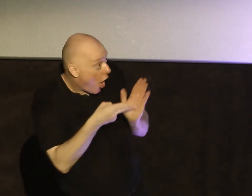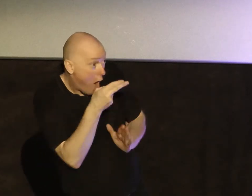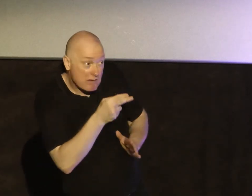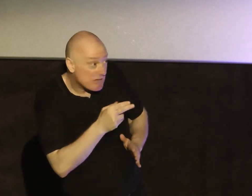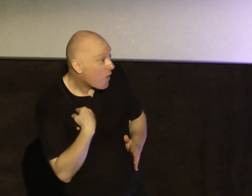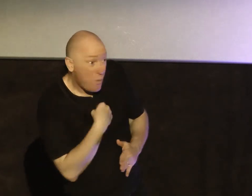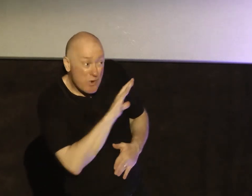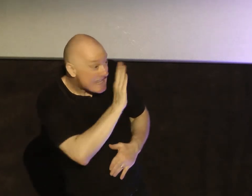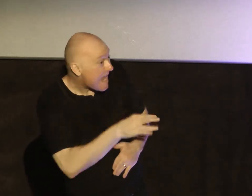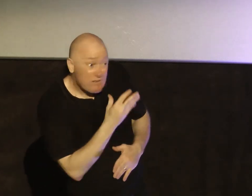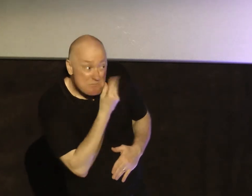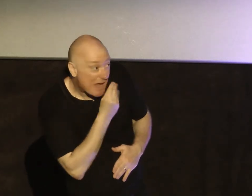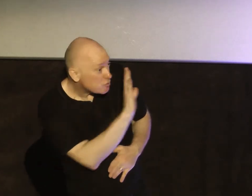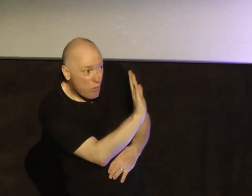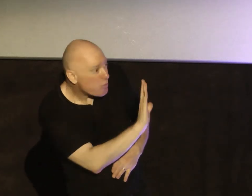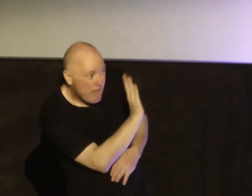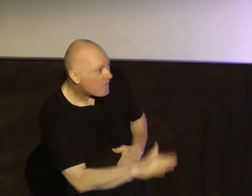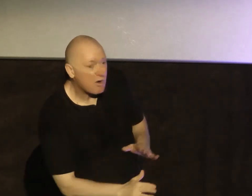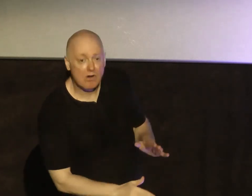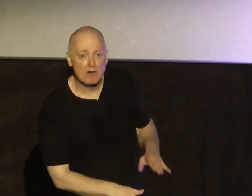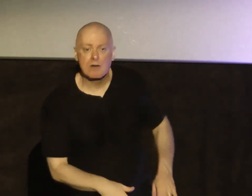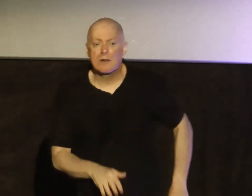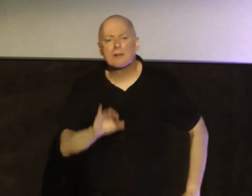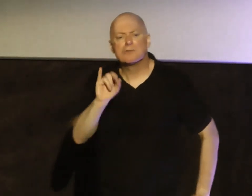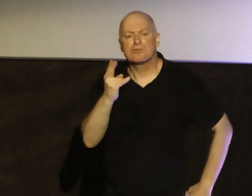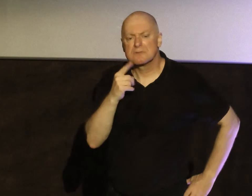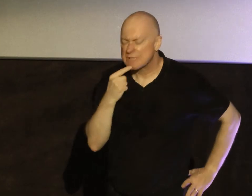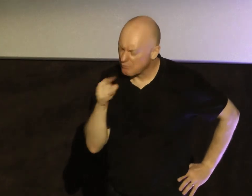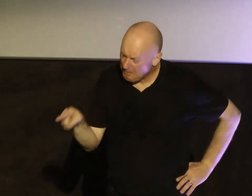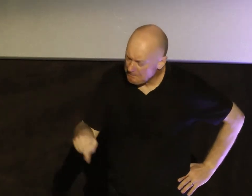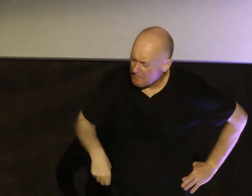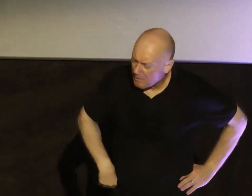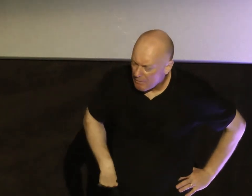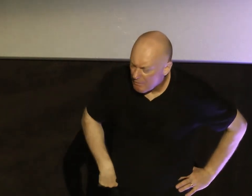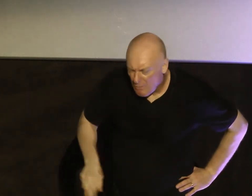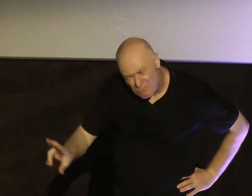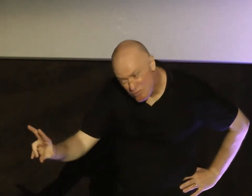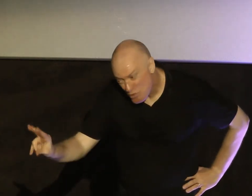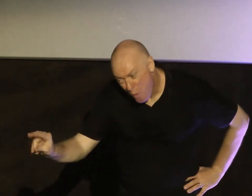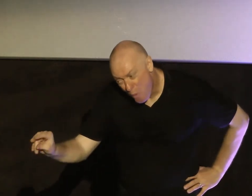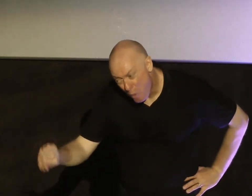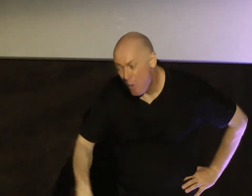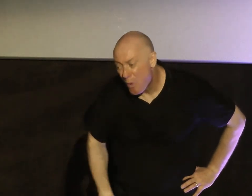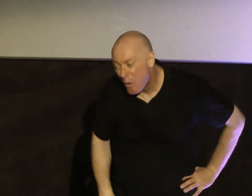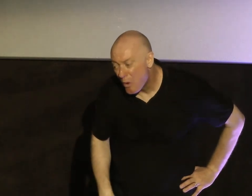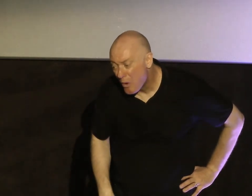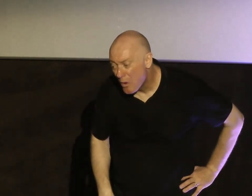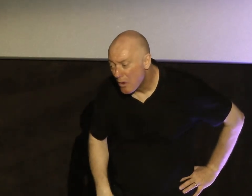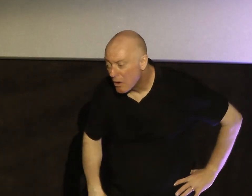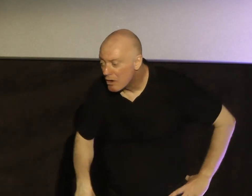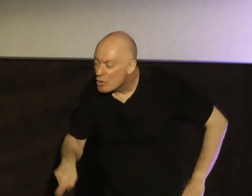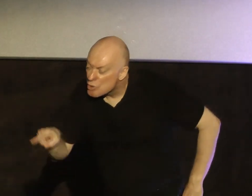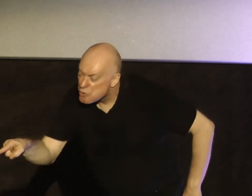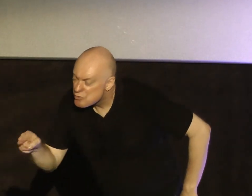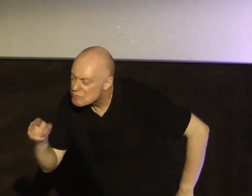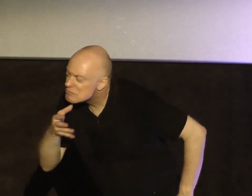been spies.' He said to them," Joseph said to them, "No, it is the nakedness of the land that you have come to